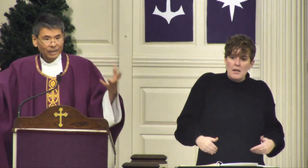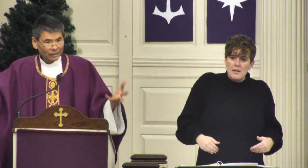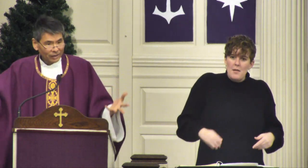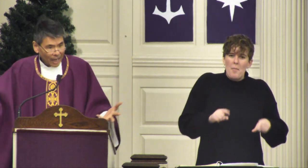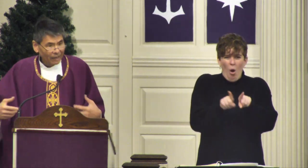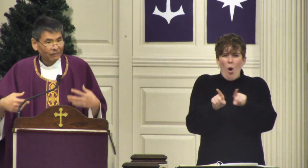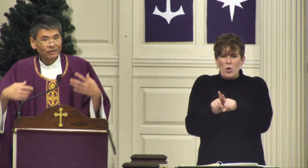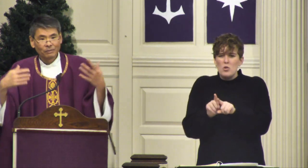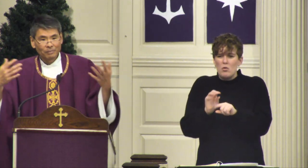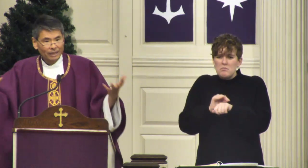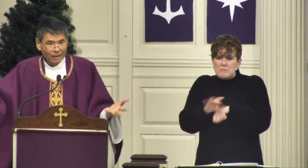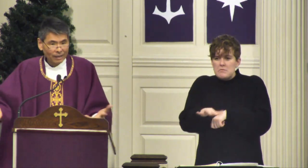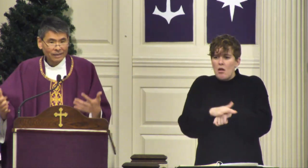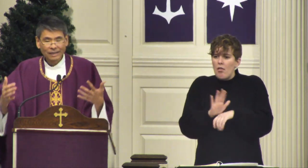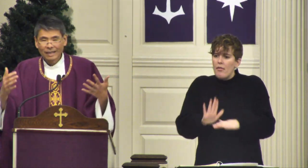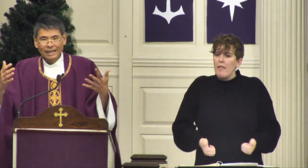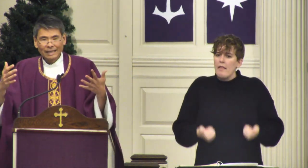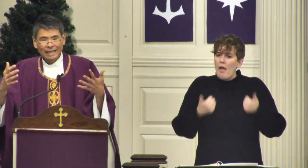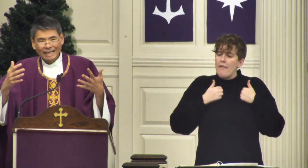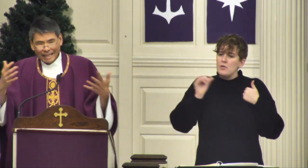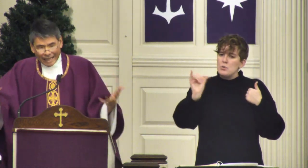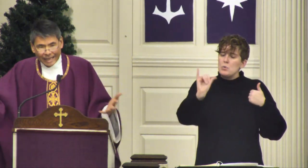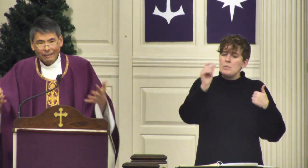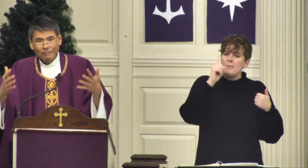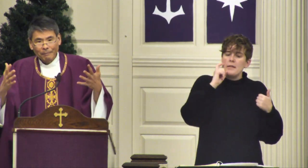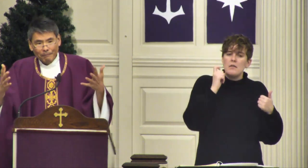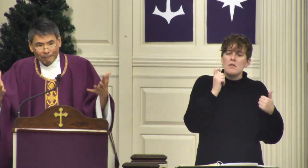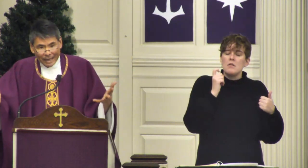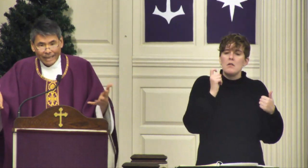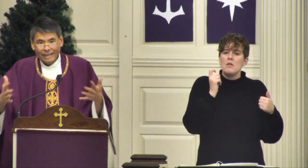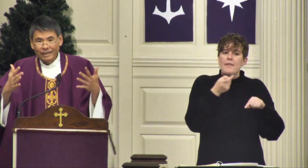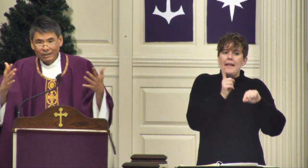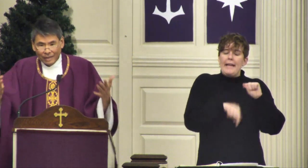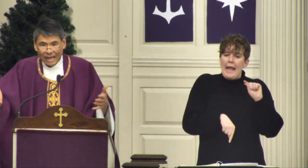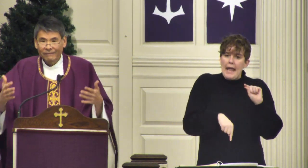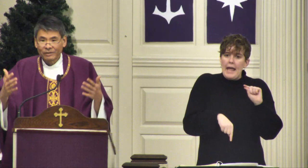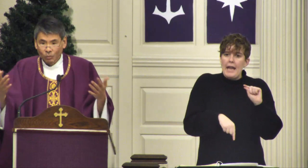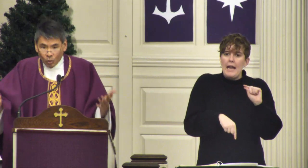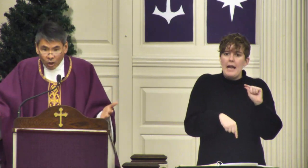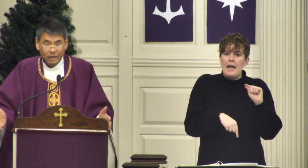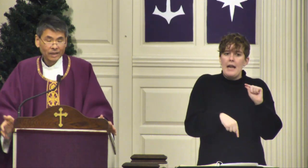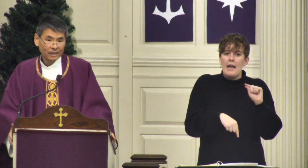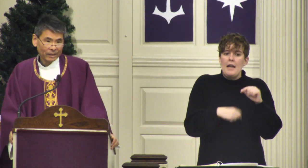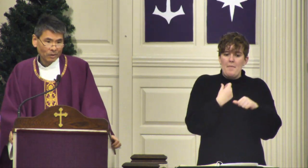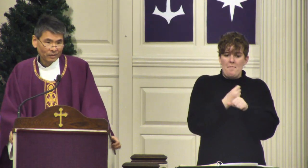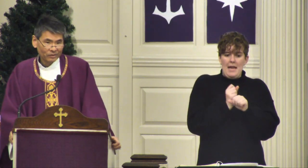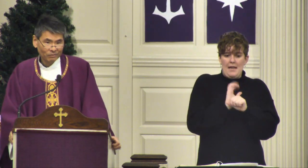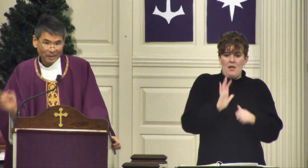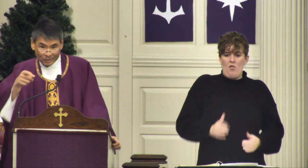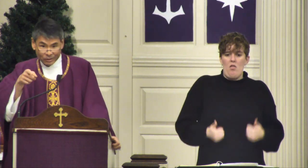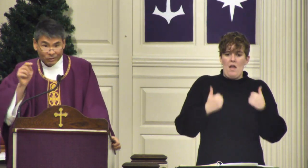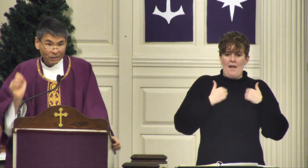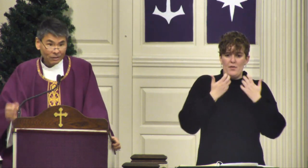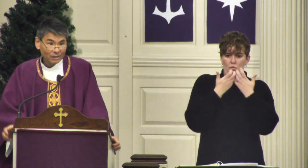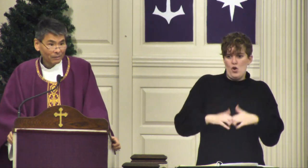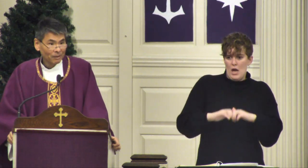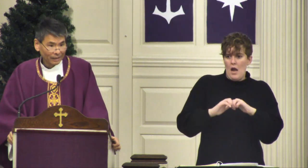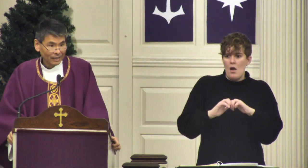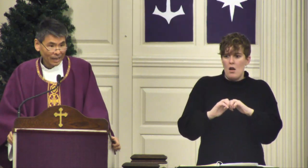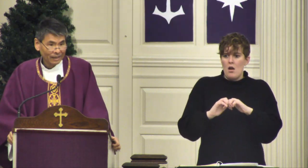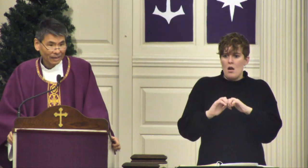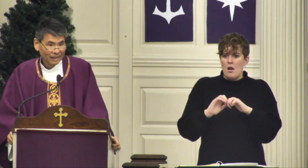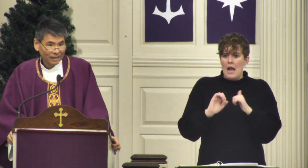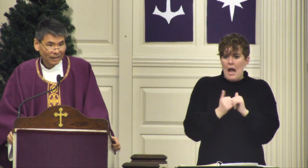to their lives, because they can't make their lives work the way they want to. Maybe you know something about